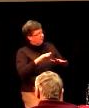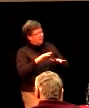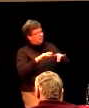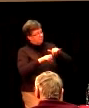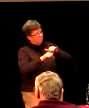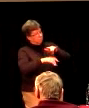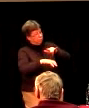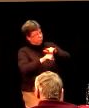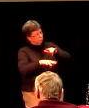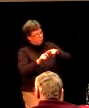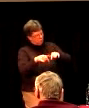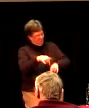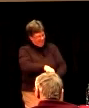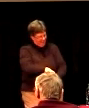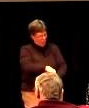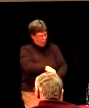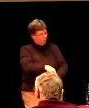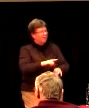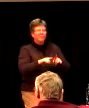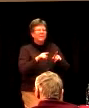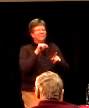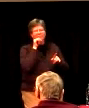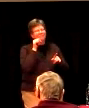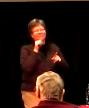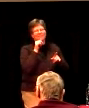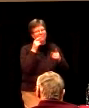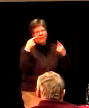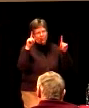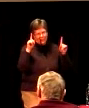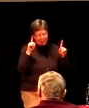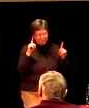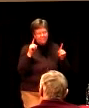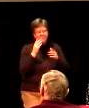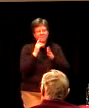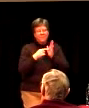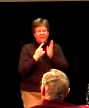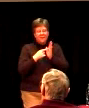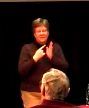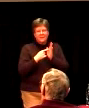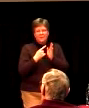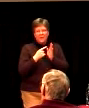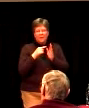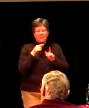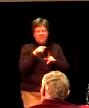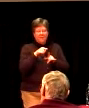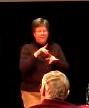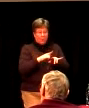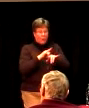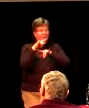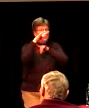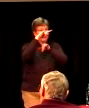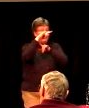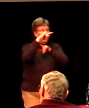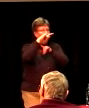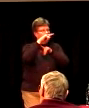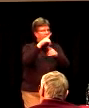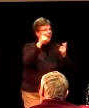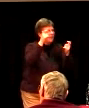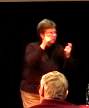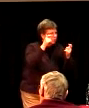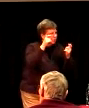But things didn't go quite as planned. In some cases, they would get there much sooner than they